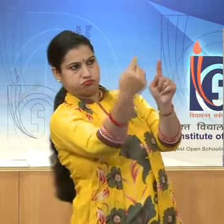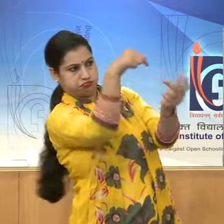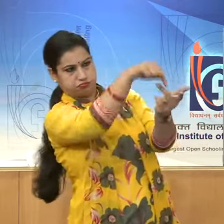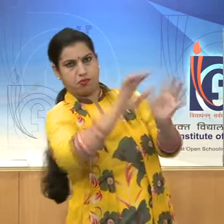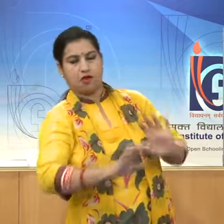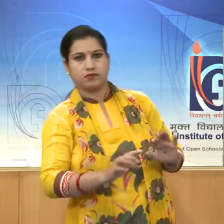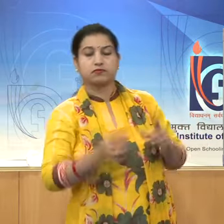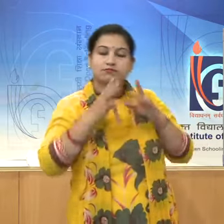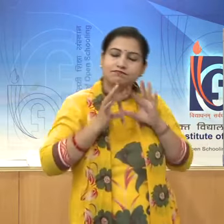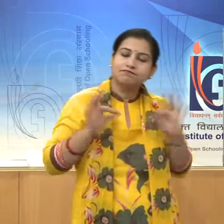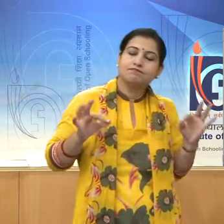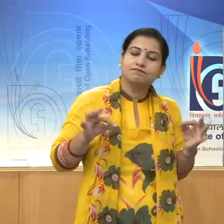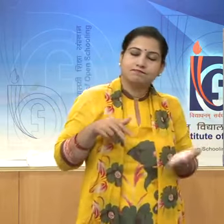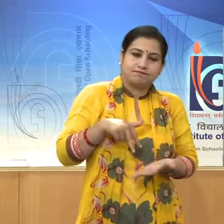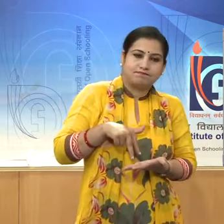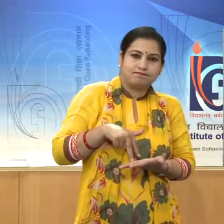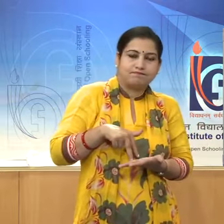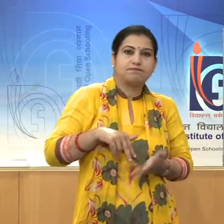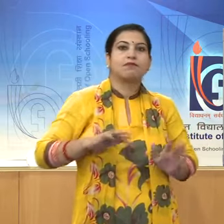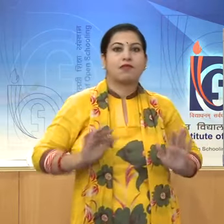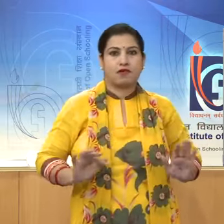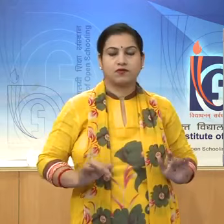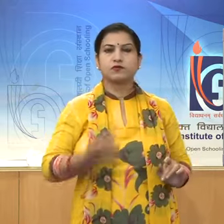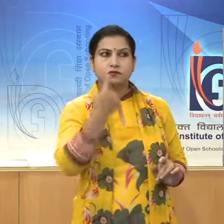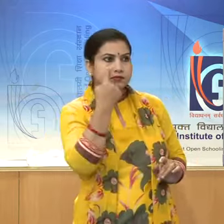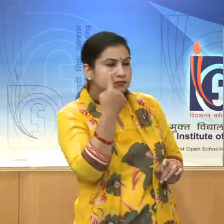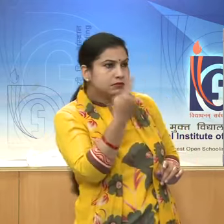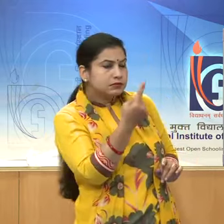with modest pose which recalls